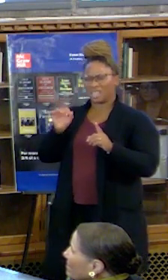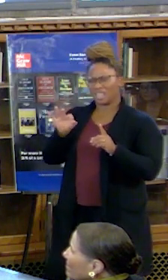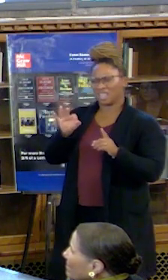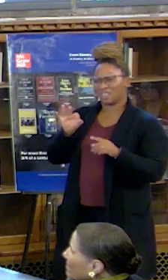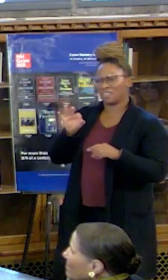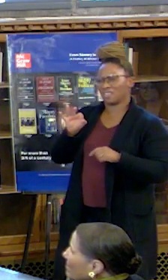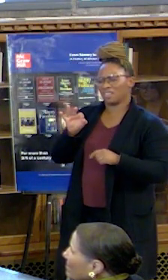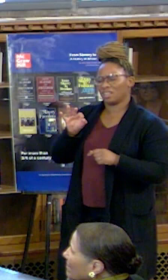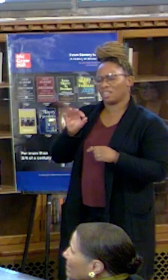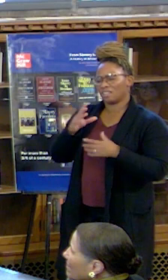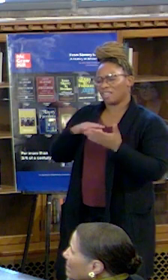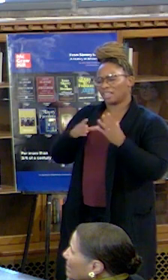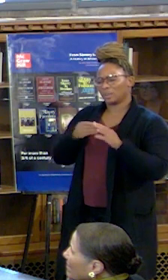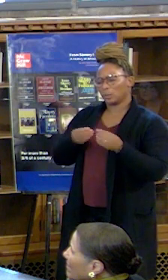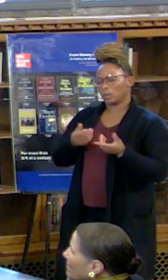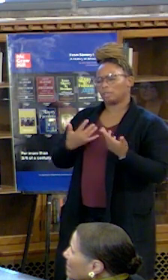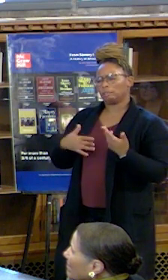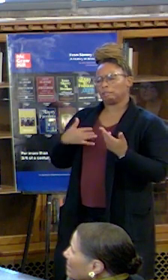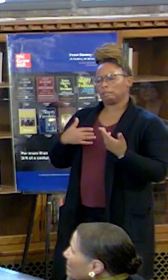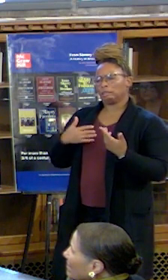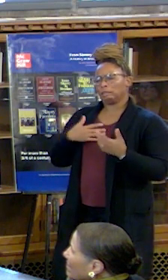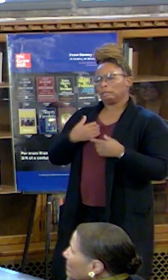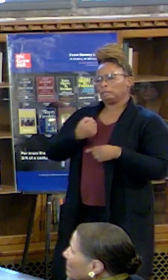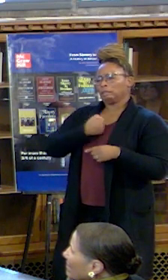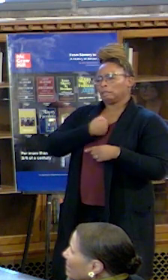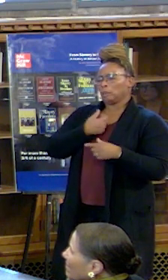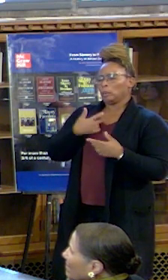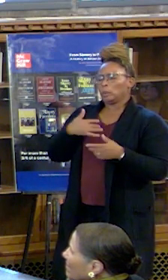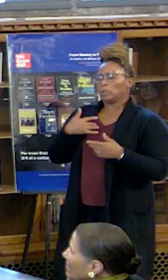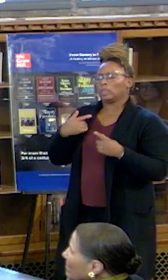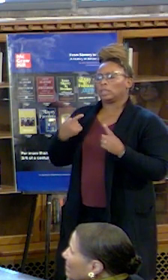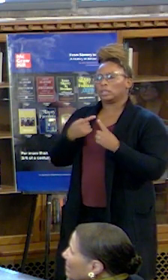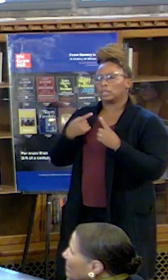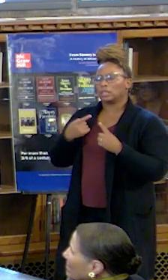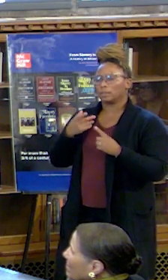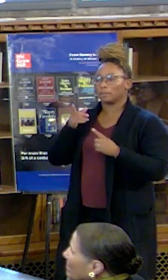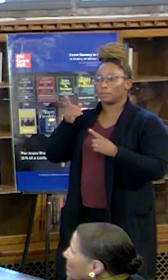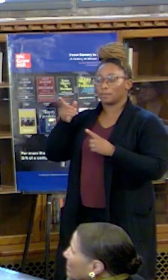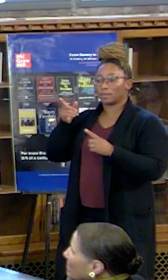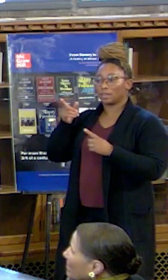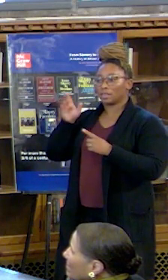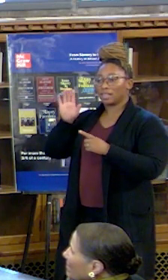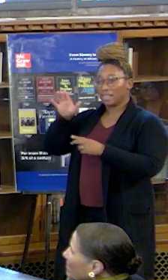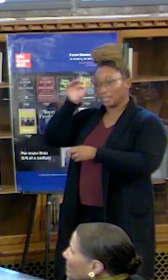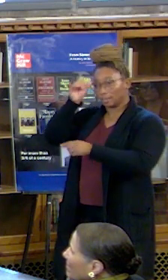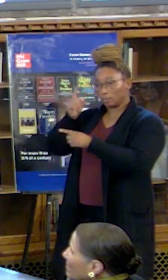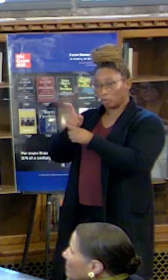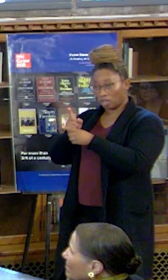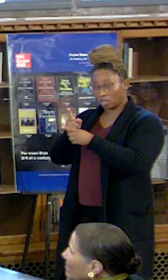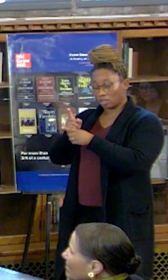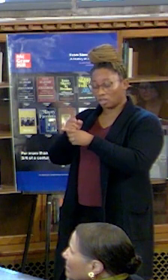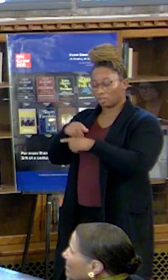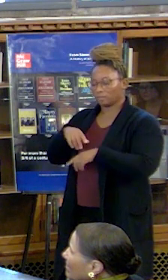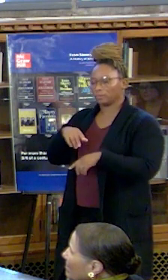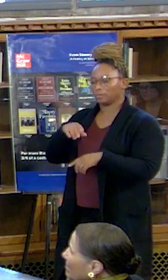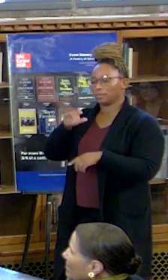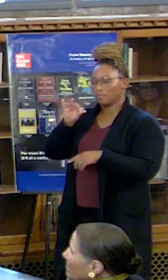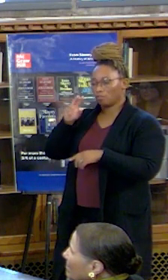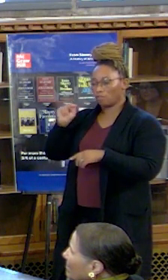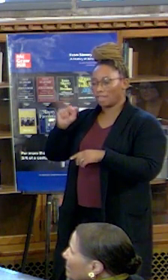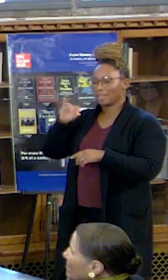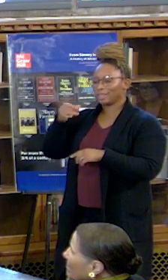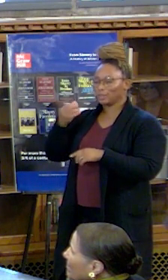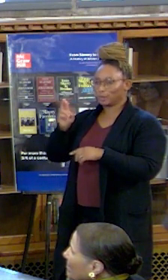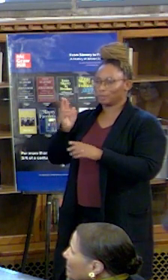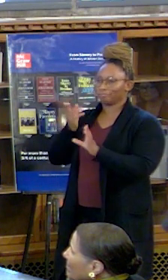it pains me his other World War II story hits me in my gut his brother but Franklin Jr who did get got by the